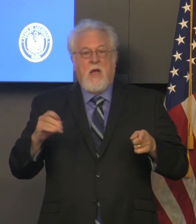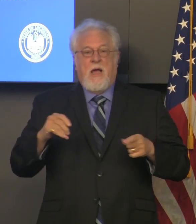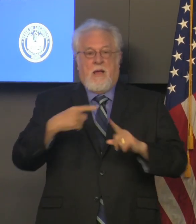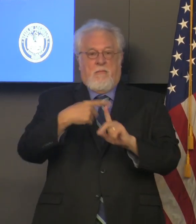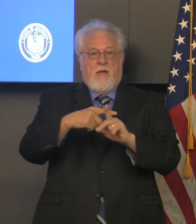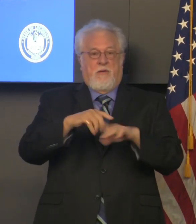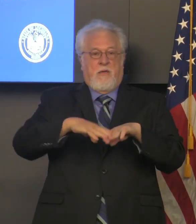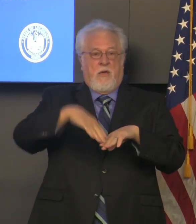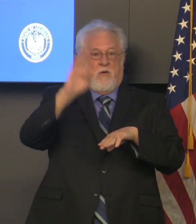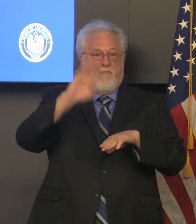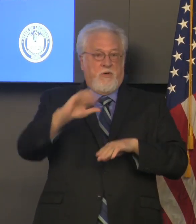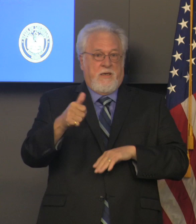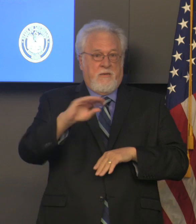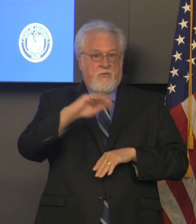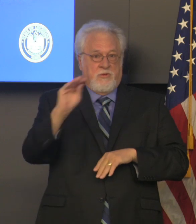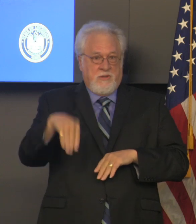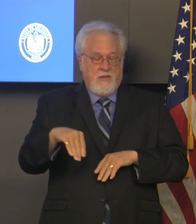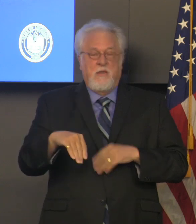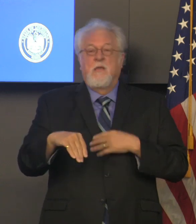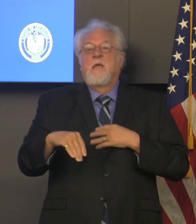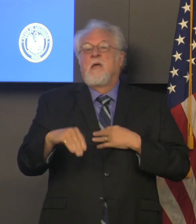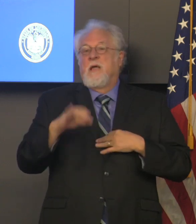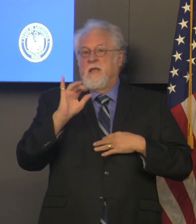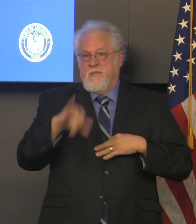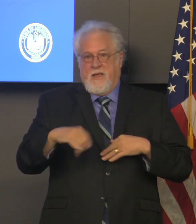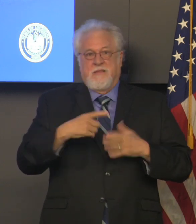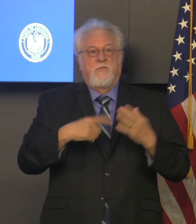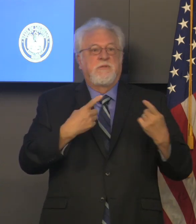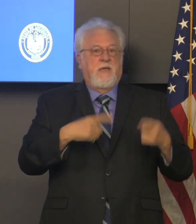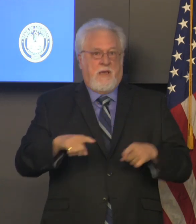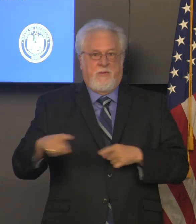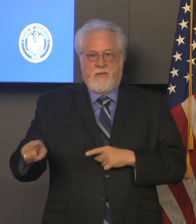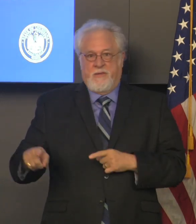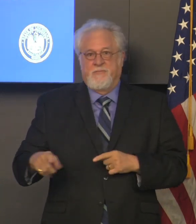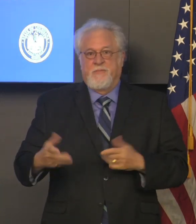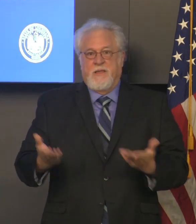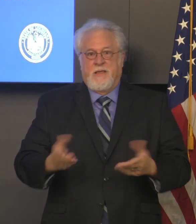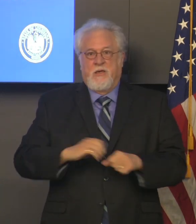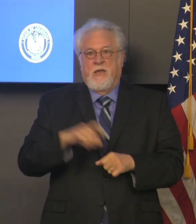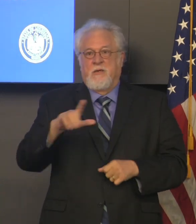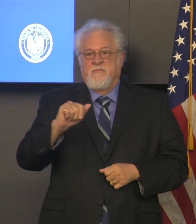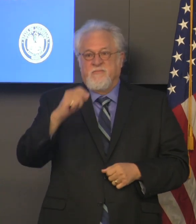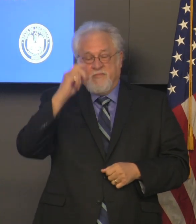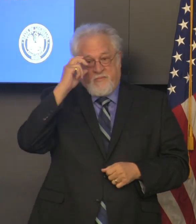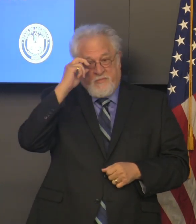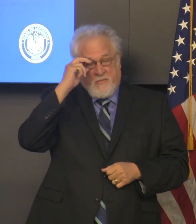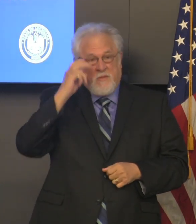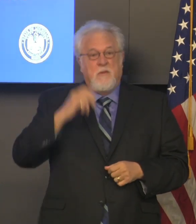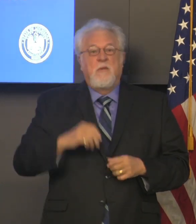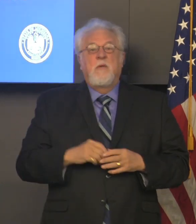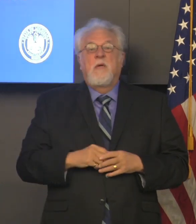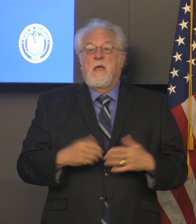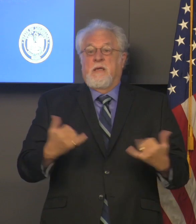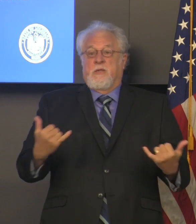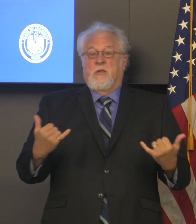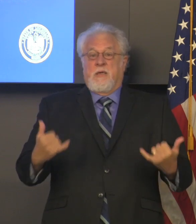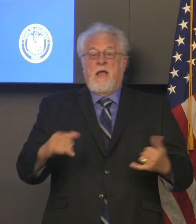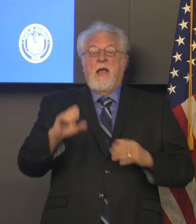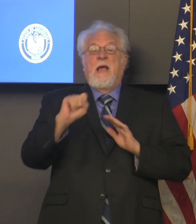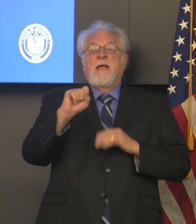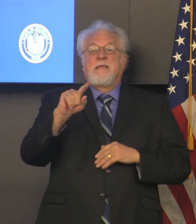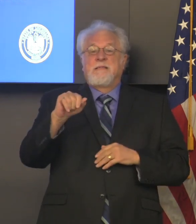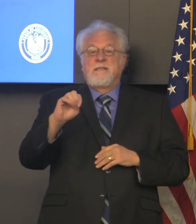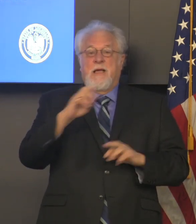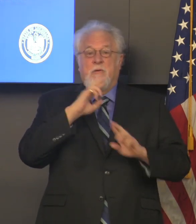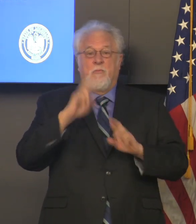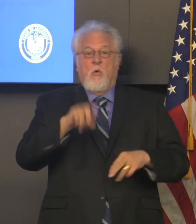over 10%, and of course that is the situation here in Louisiana. Today, the state is